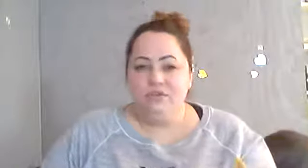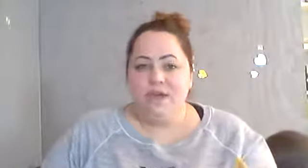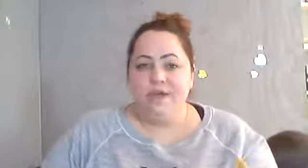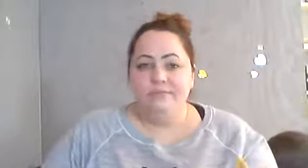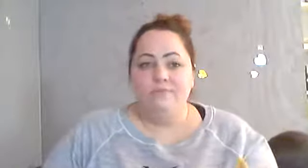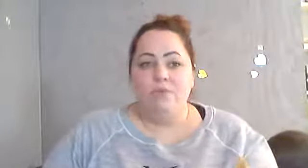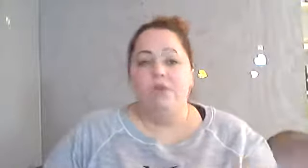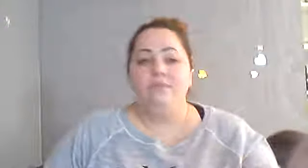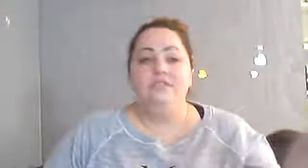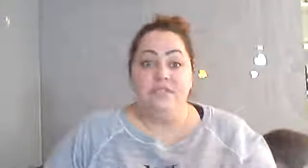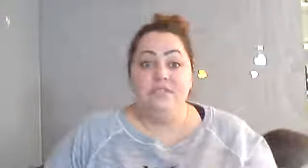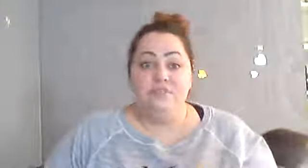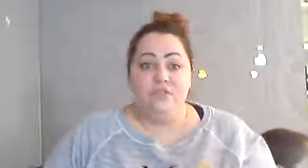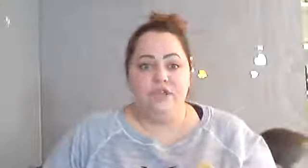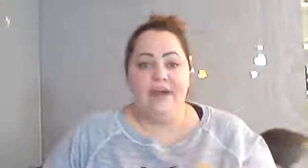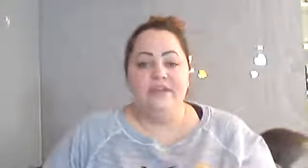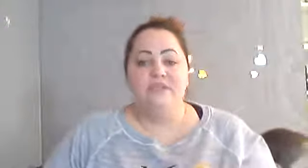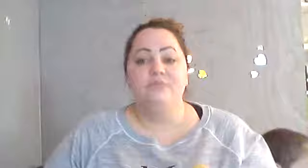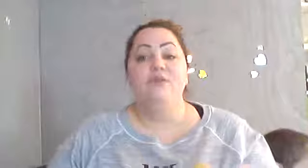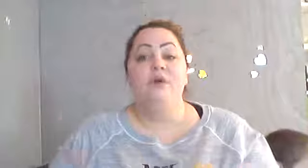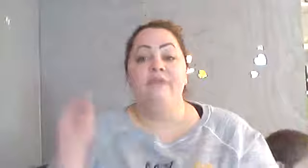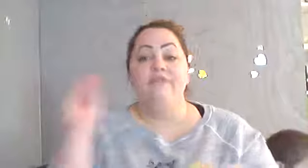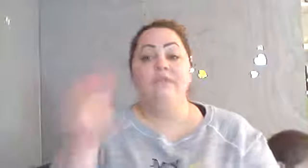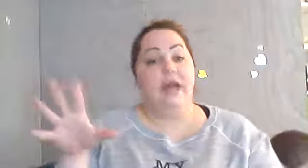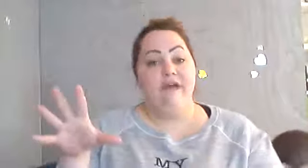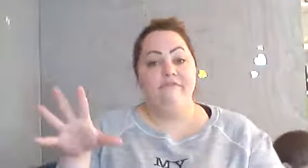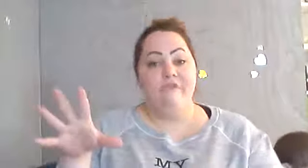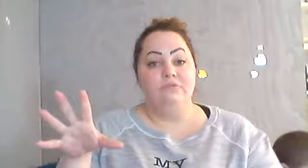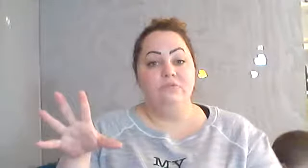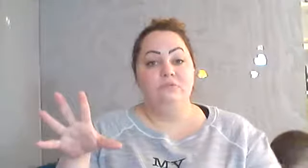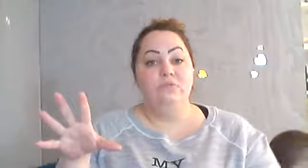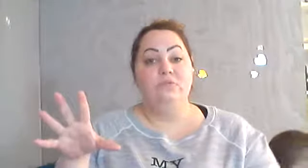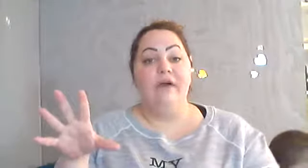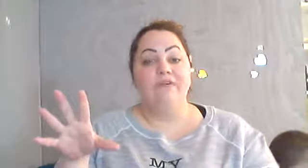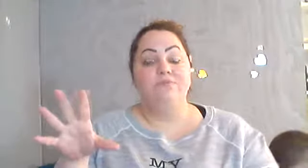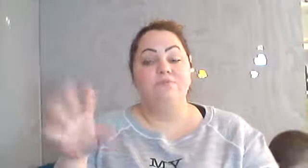chat. Well, I mean, it is video chat, except we don't have to be live. So like,